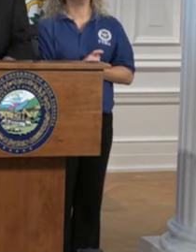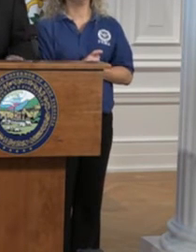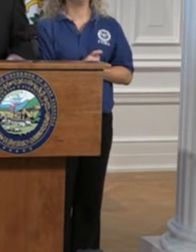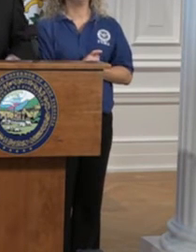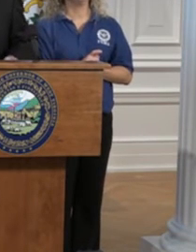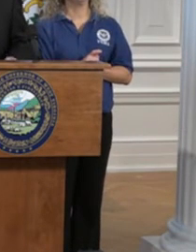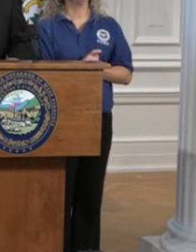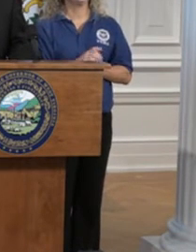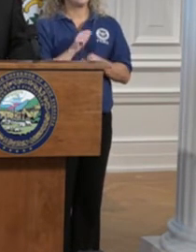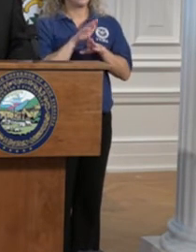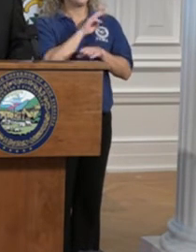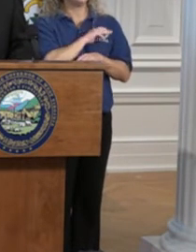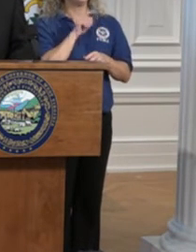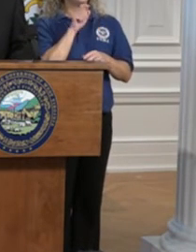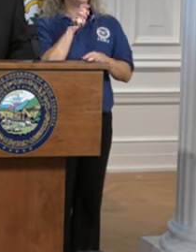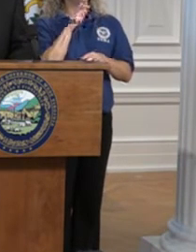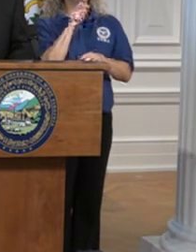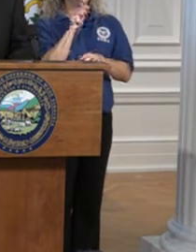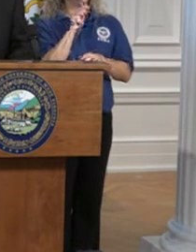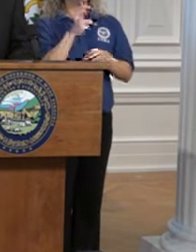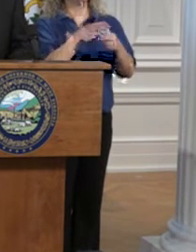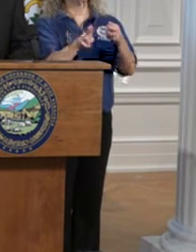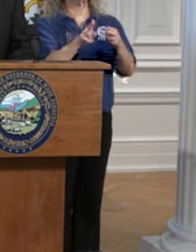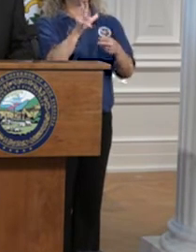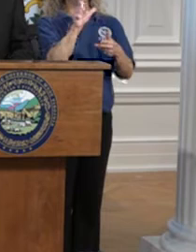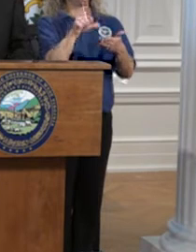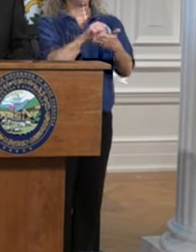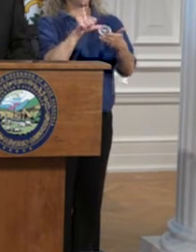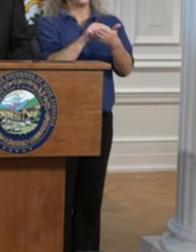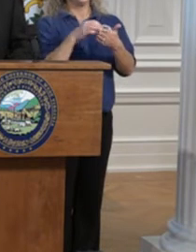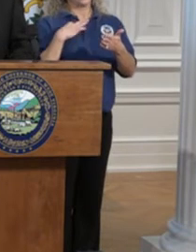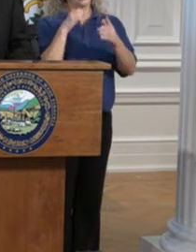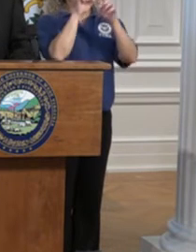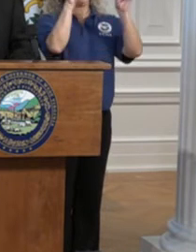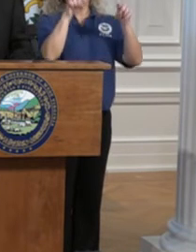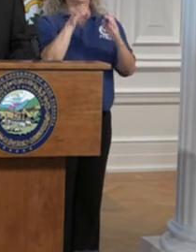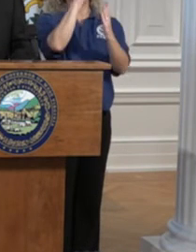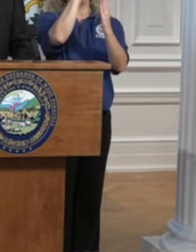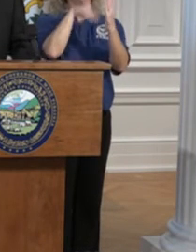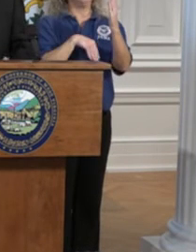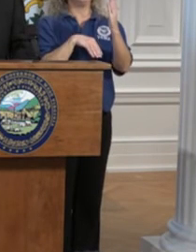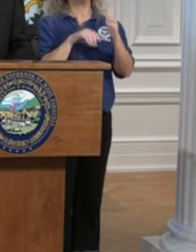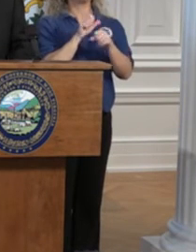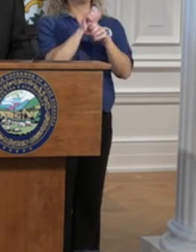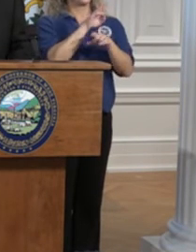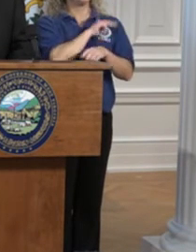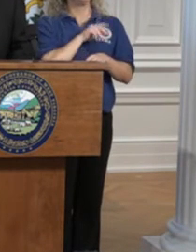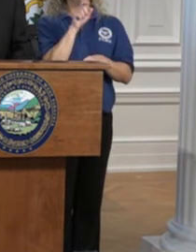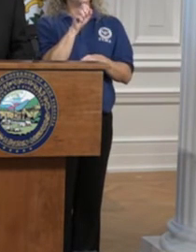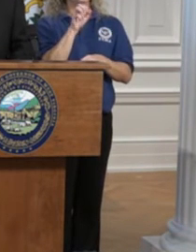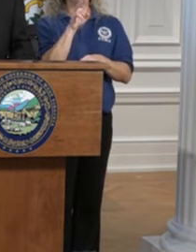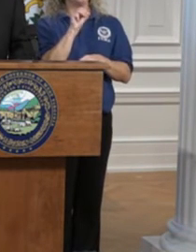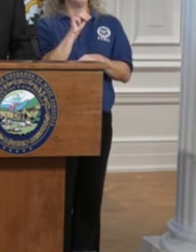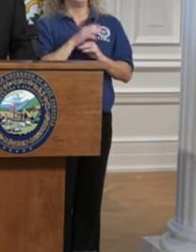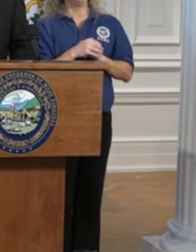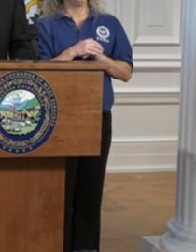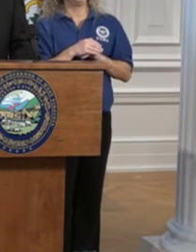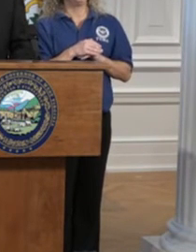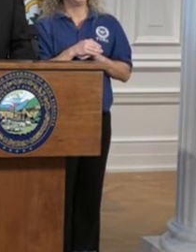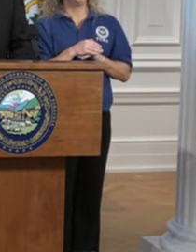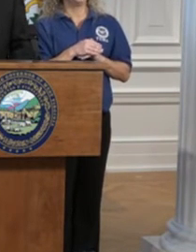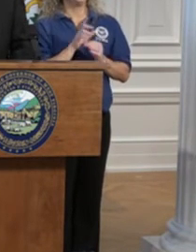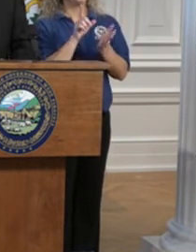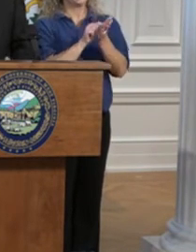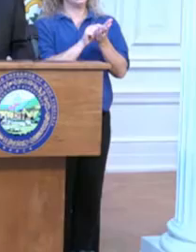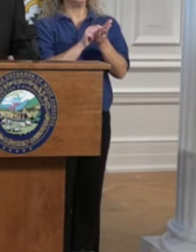go to mountainmission.com, there is a brief 3-page application on our website at mountainmission.com, which can be